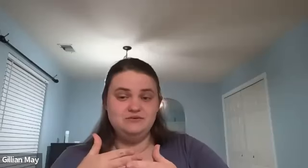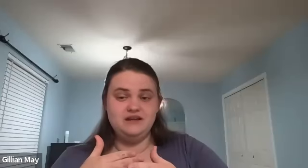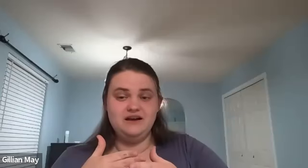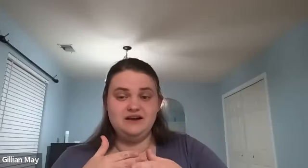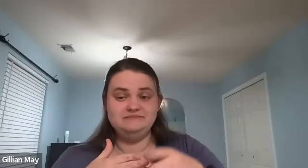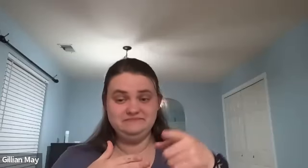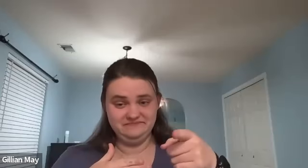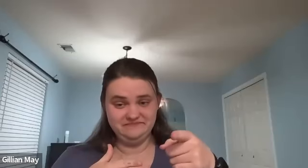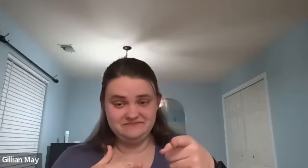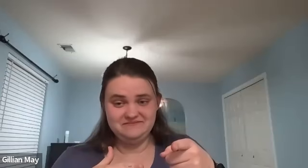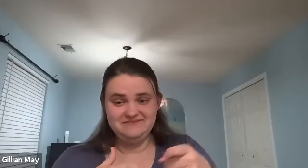we